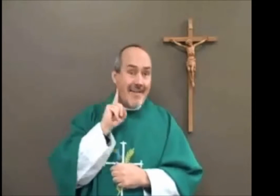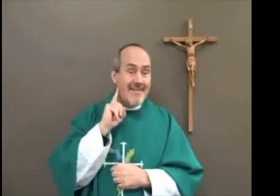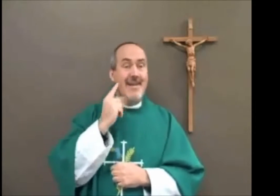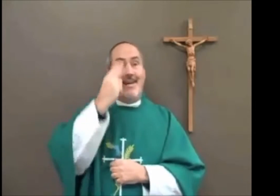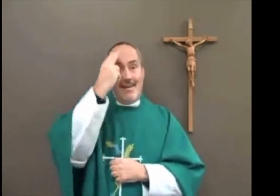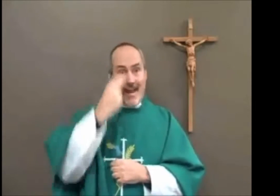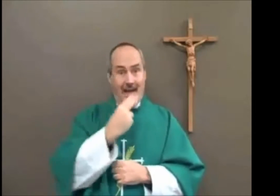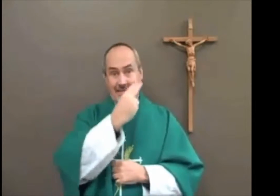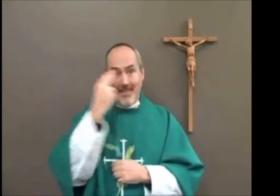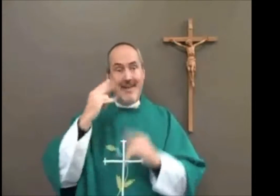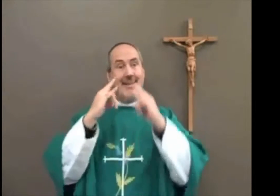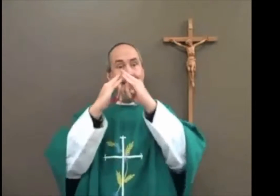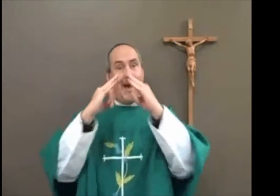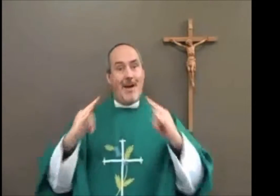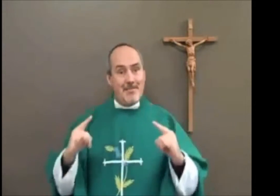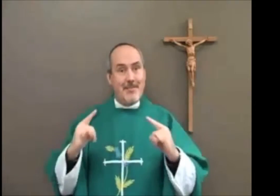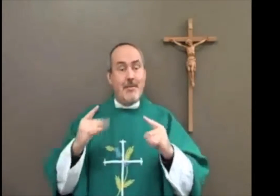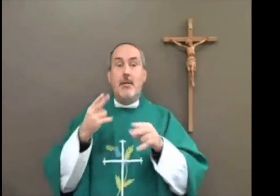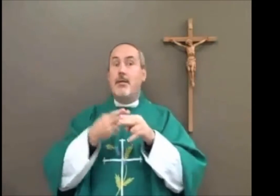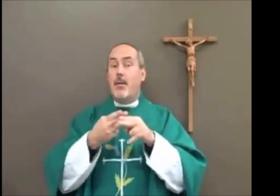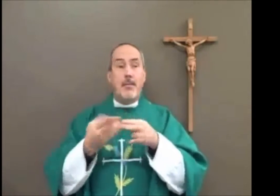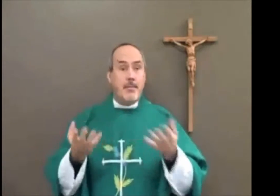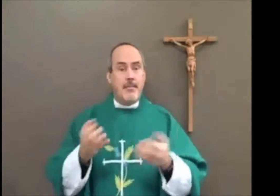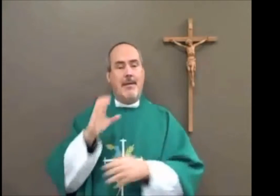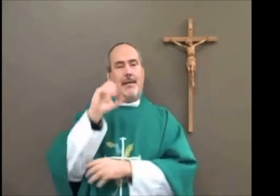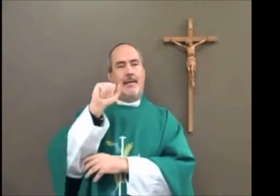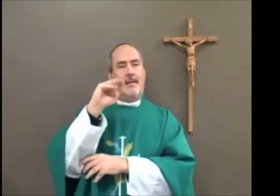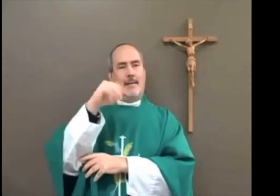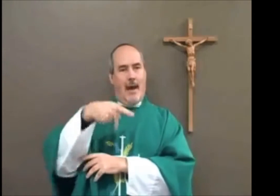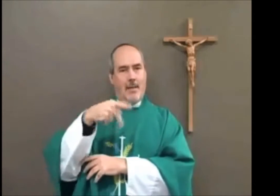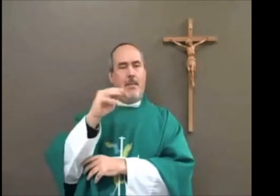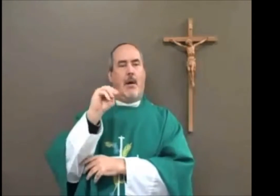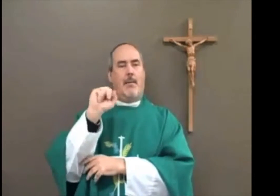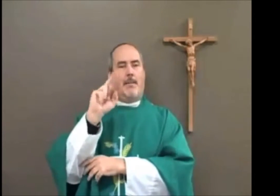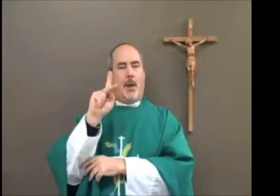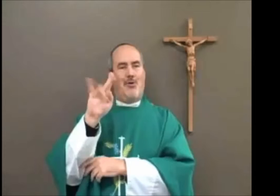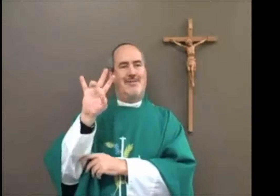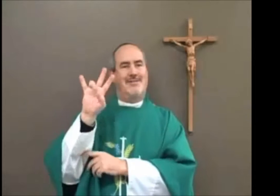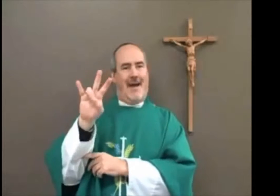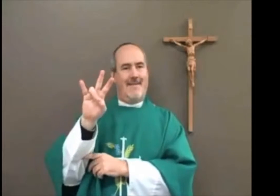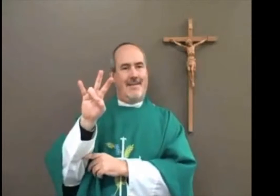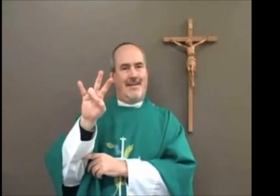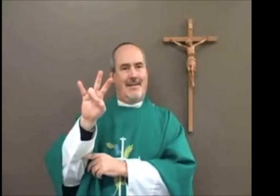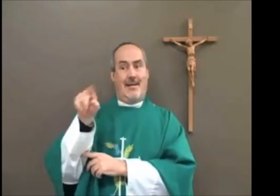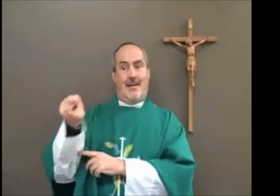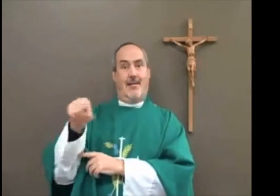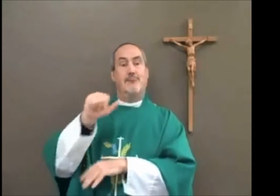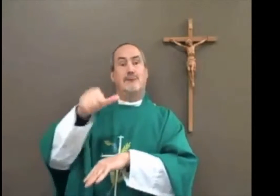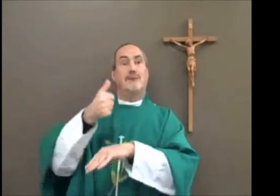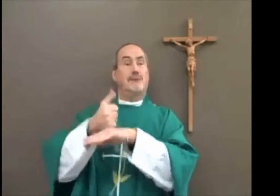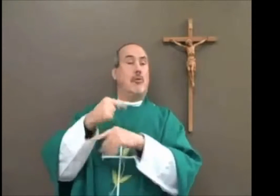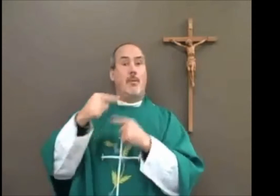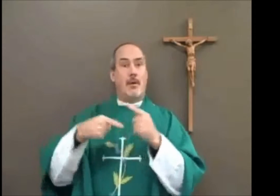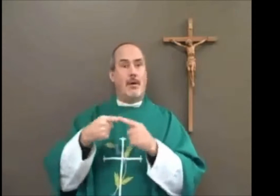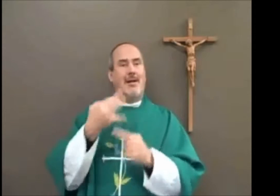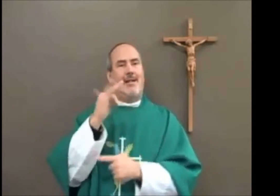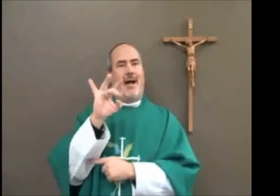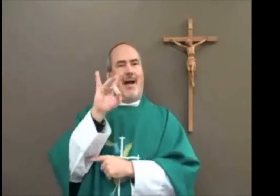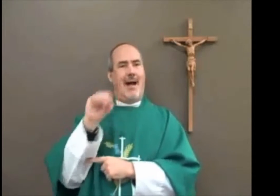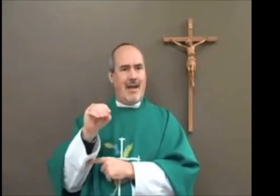There is a camp called Camp Mark 7. It's a deaf Catholic camp. It was